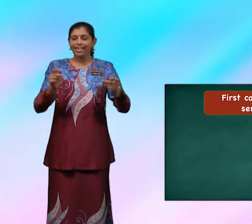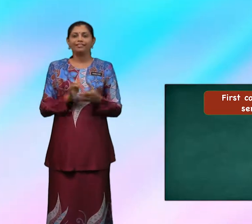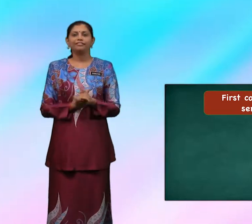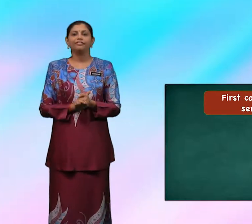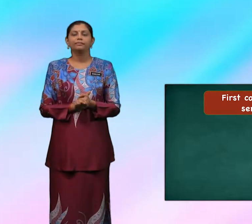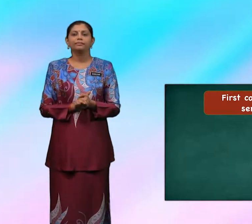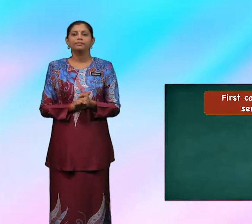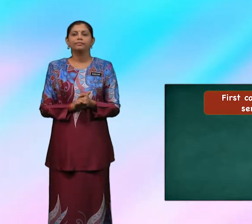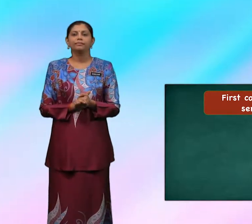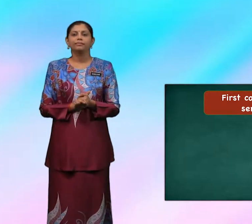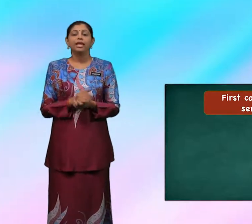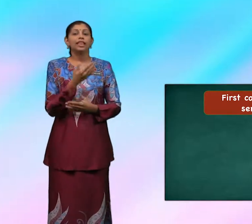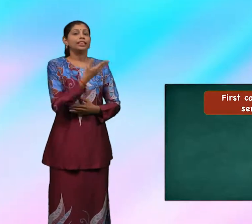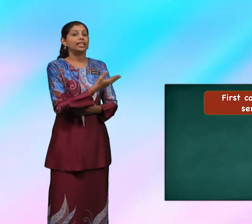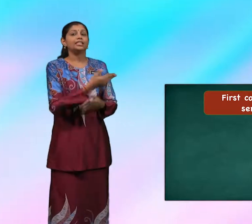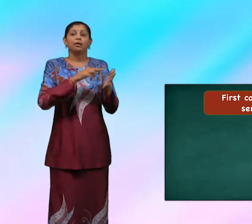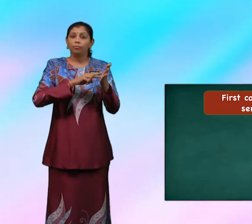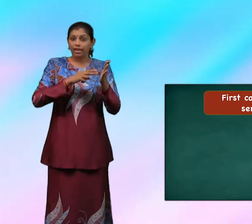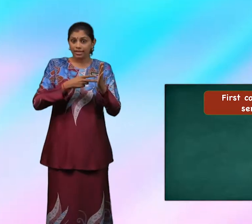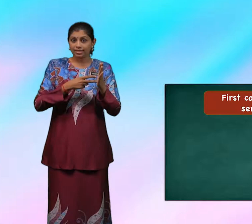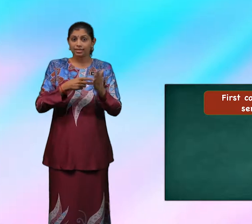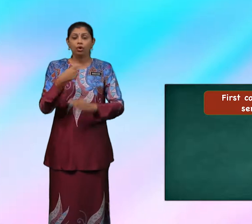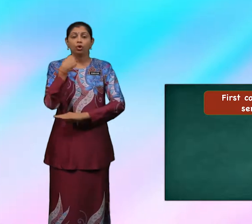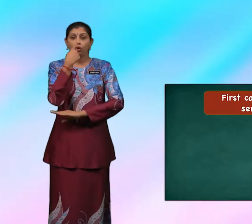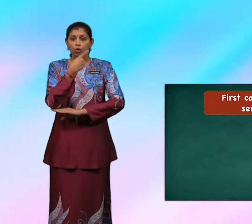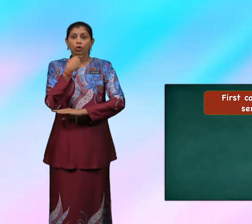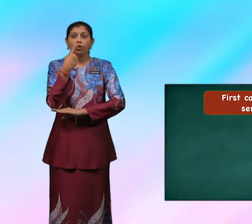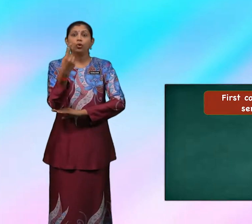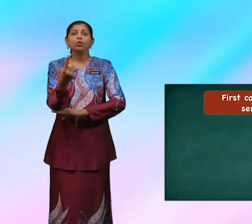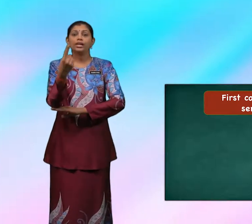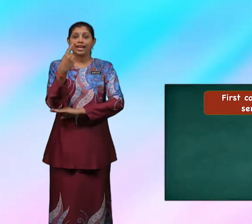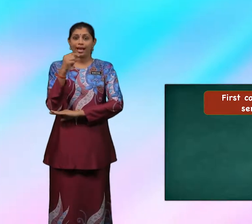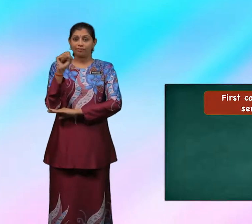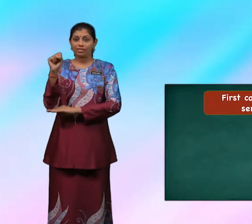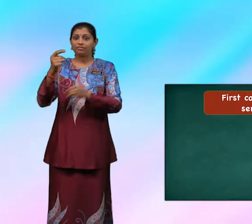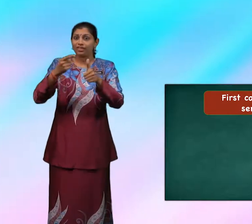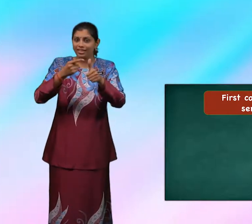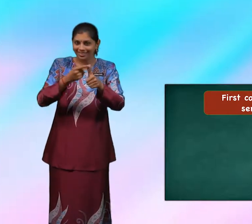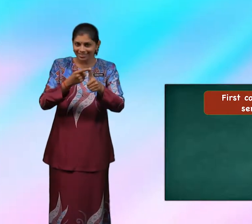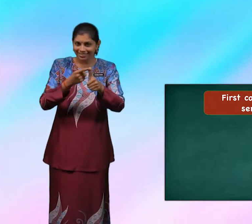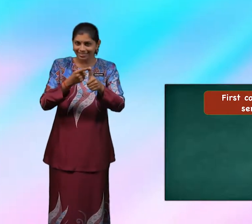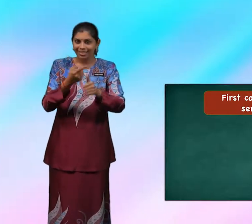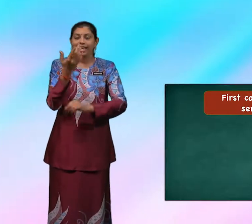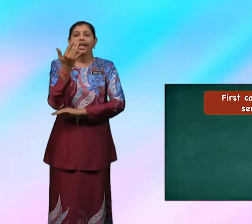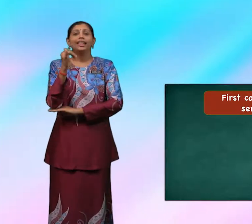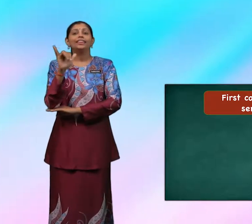itself. This means who comes first,